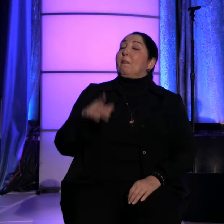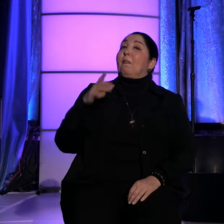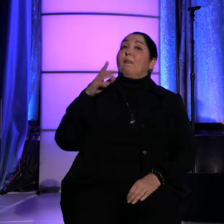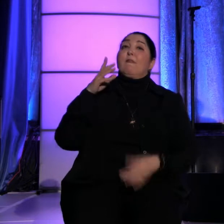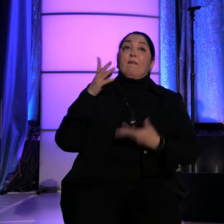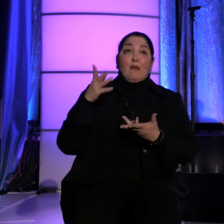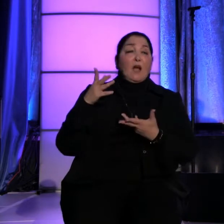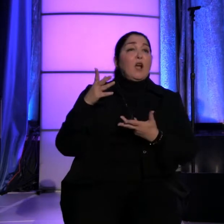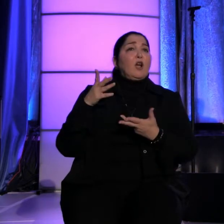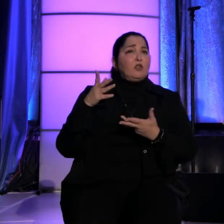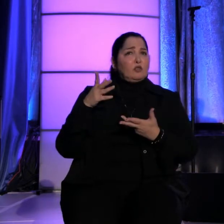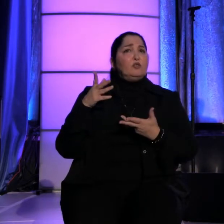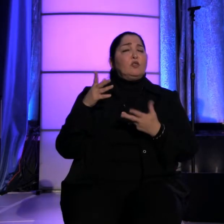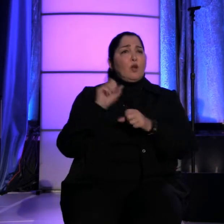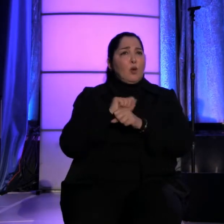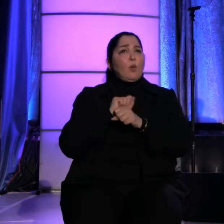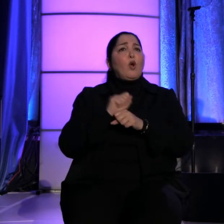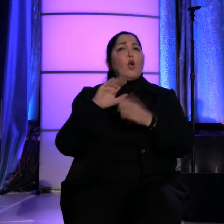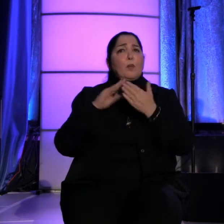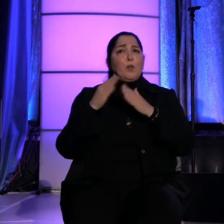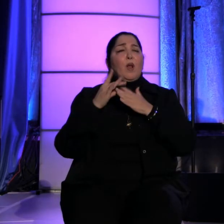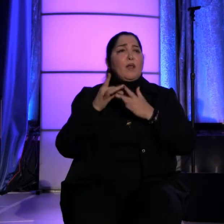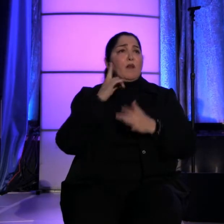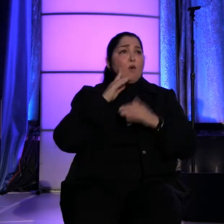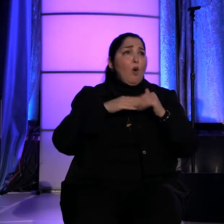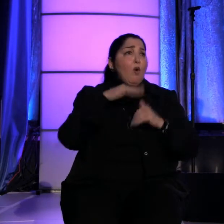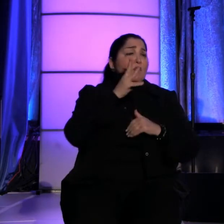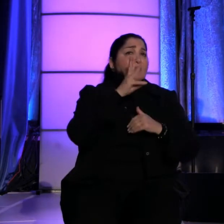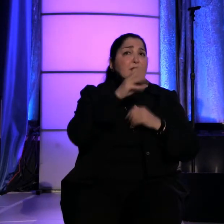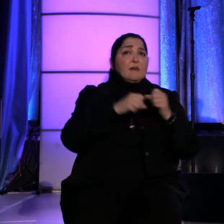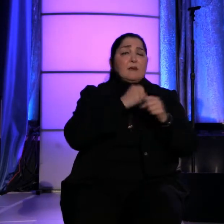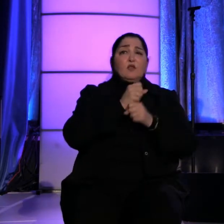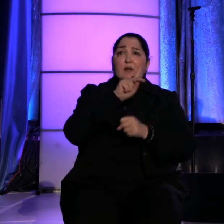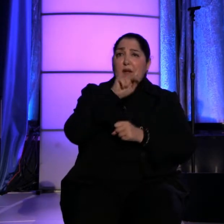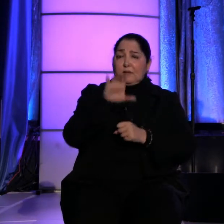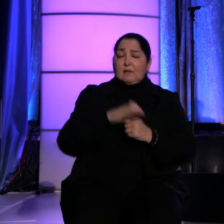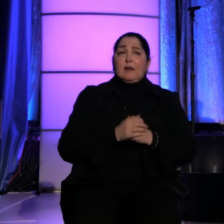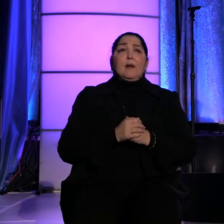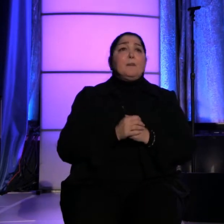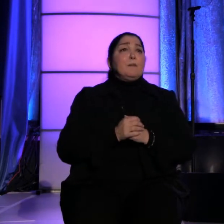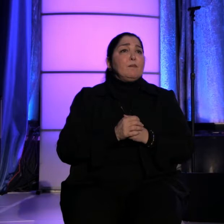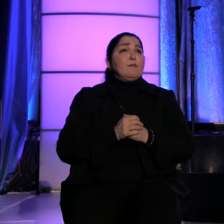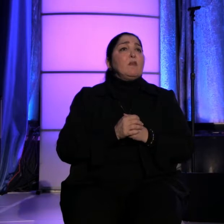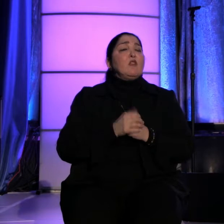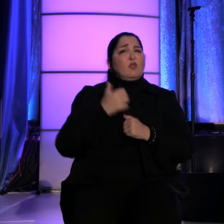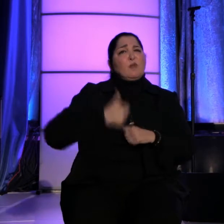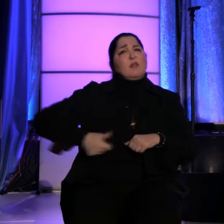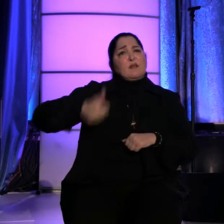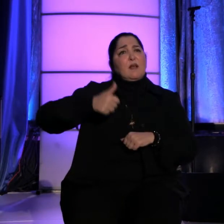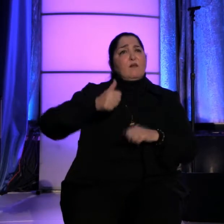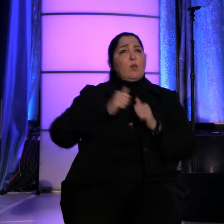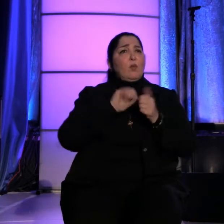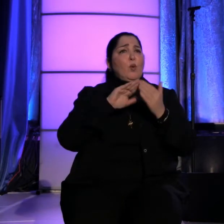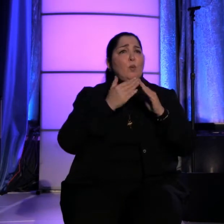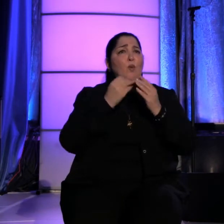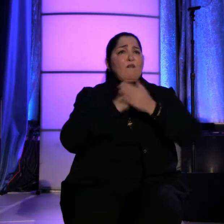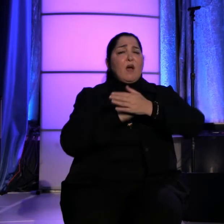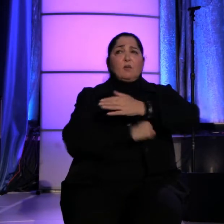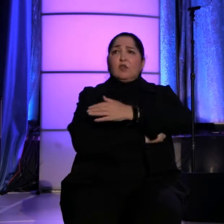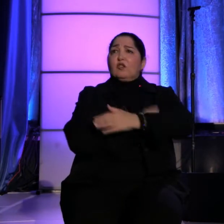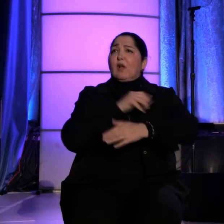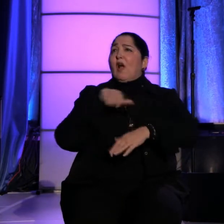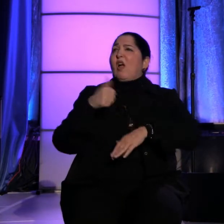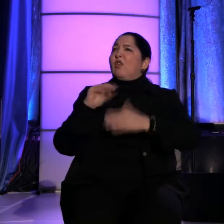for over 16 years in Kansas City as an executive with the Community Foundation and other